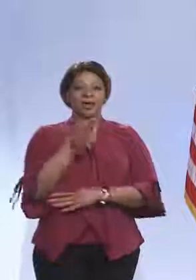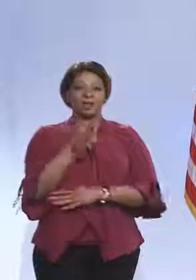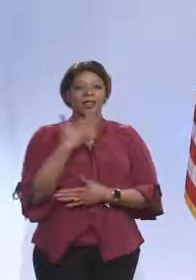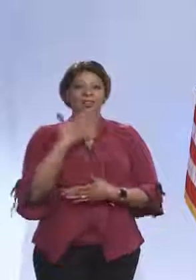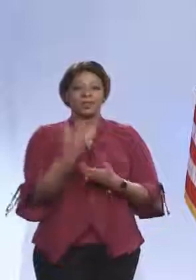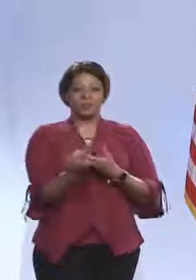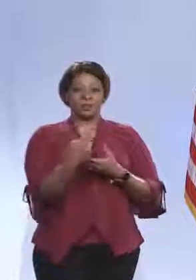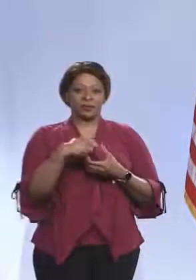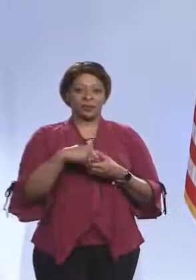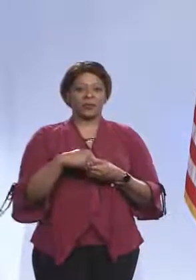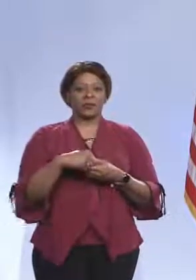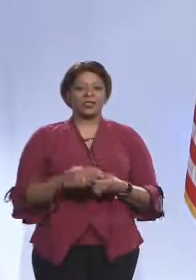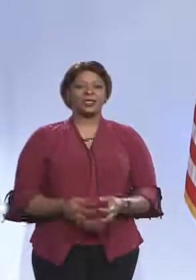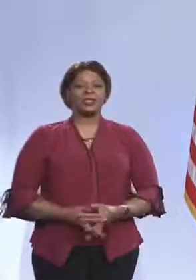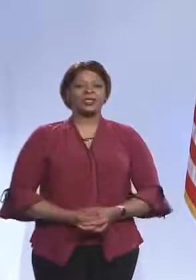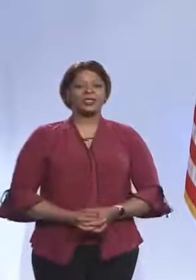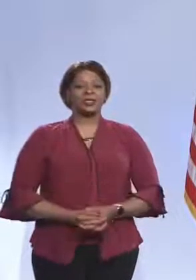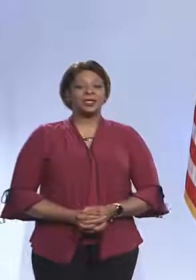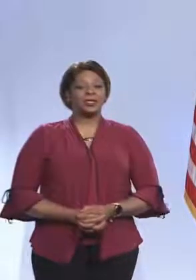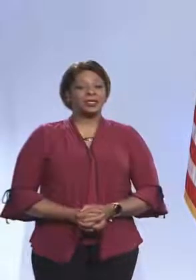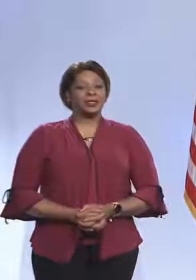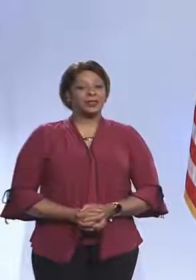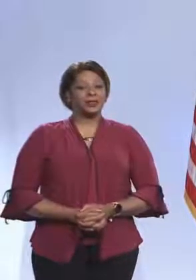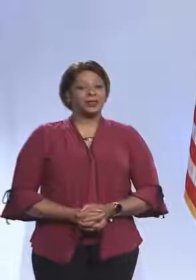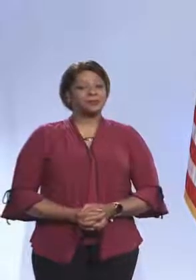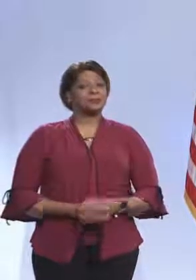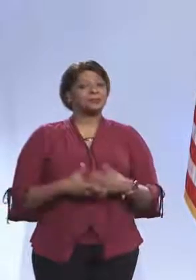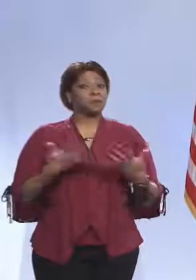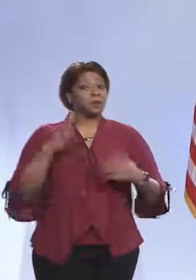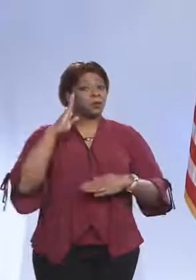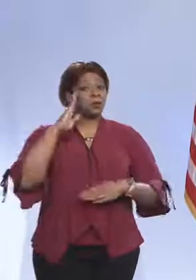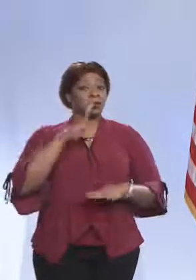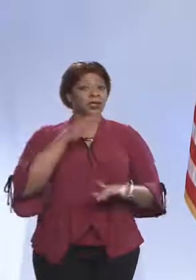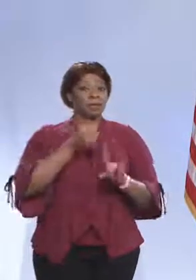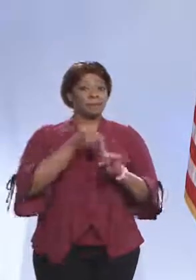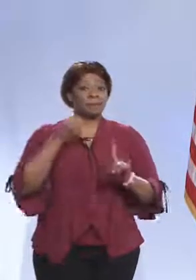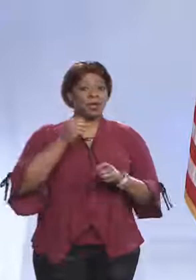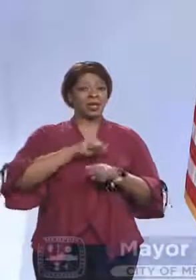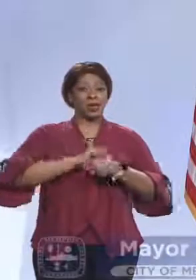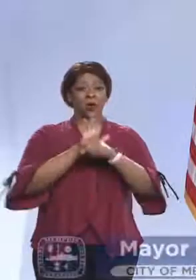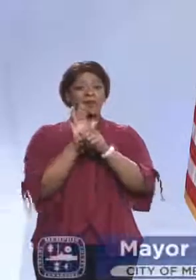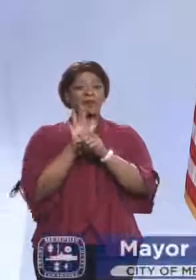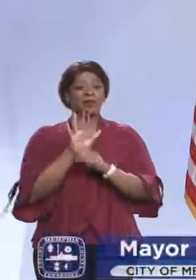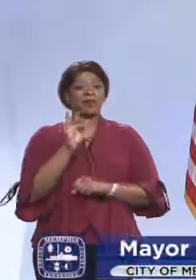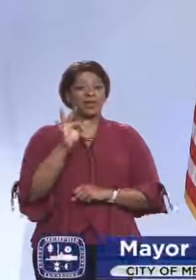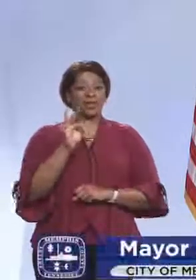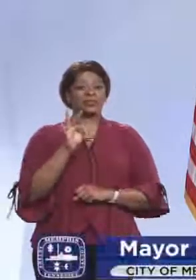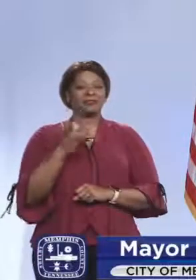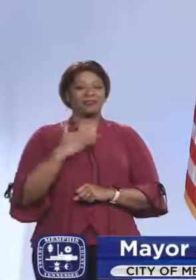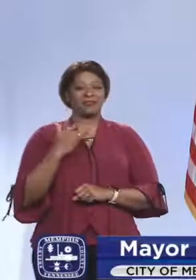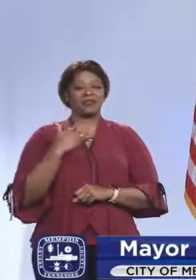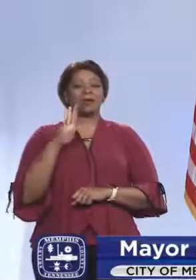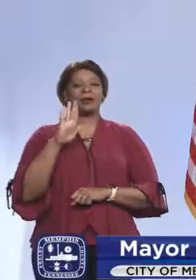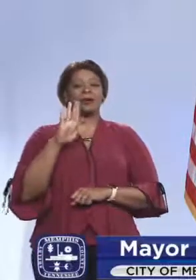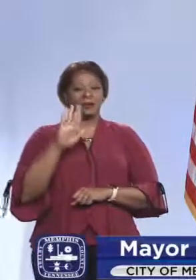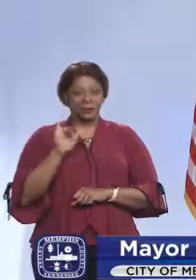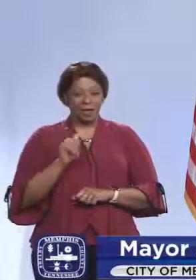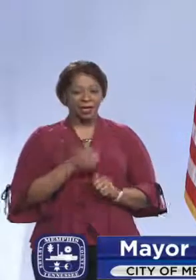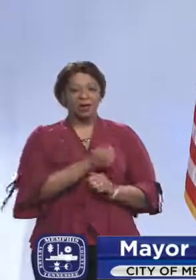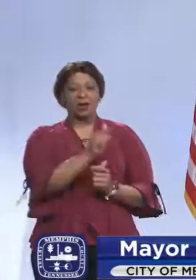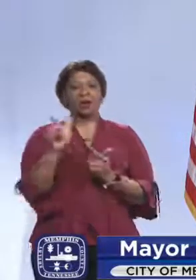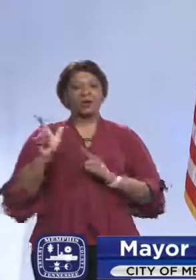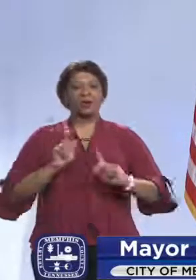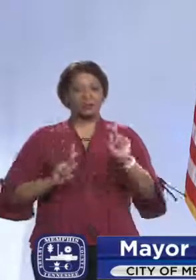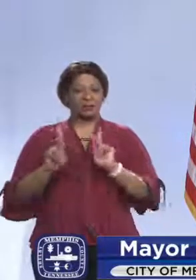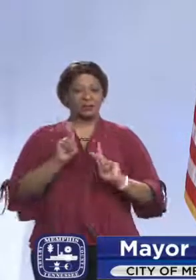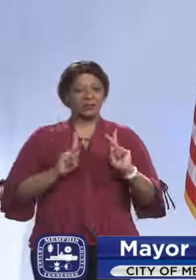Thank you for joining us. As you know, the impacts of COVID-19 have been felt by everyone,